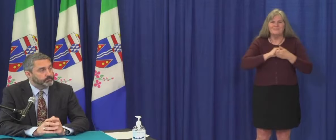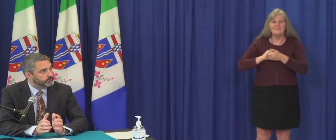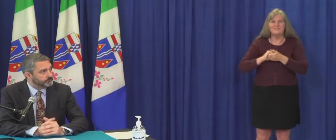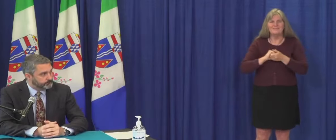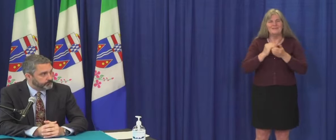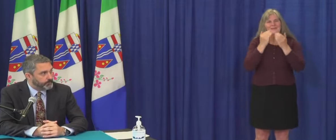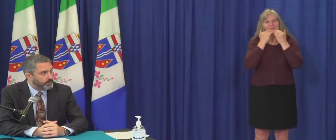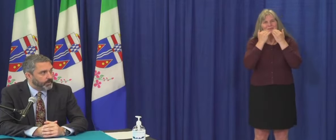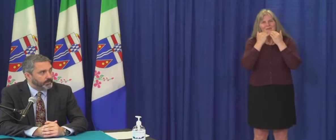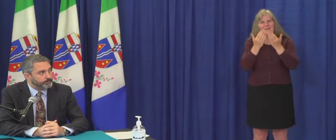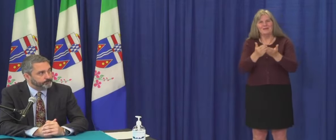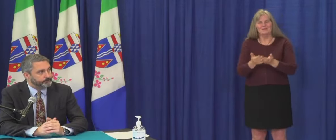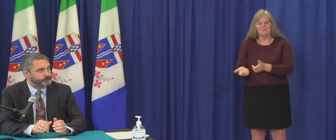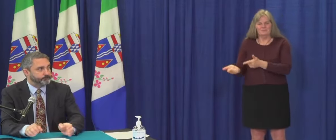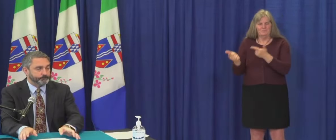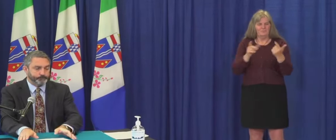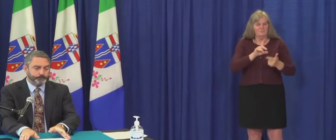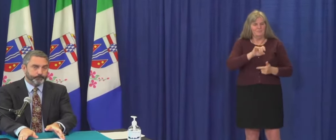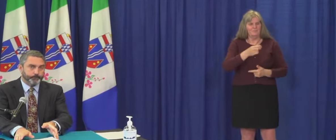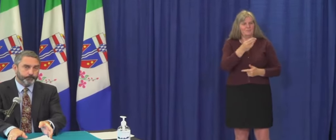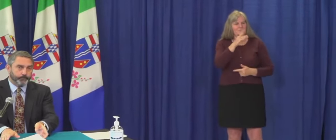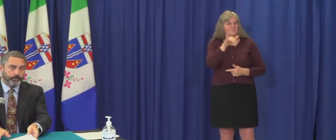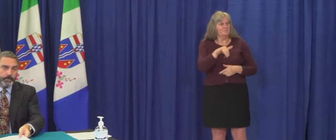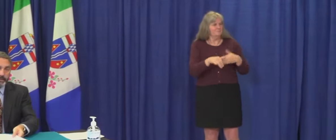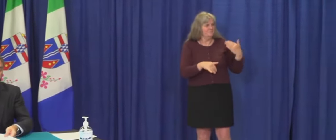much. Dr. Hanley.